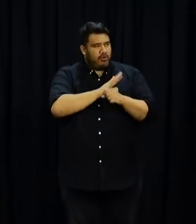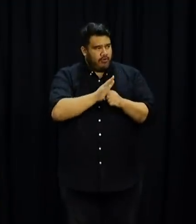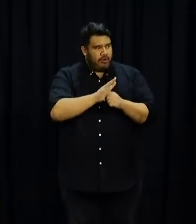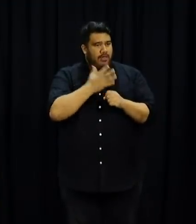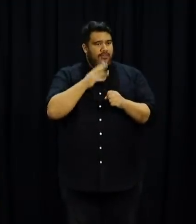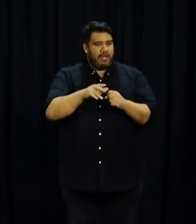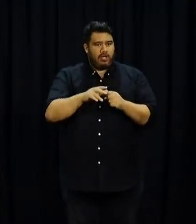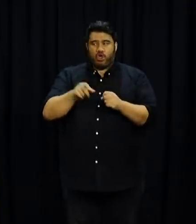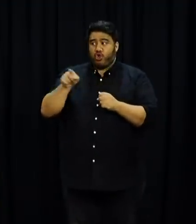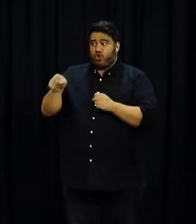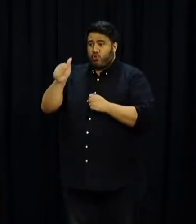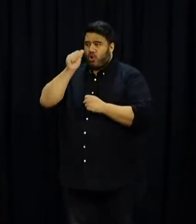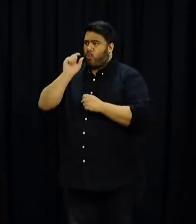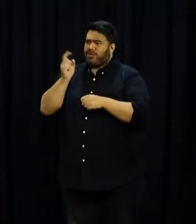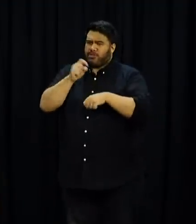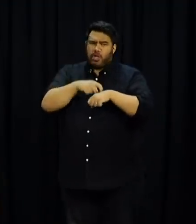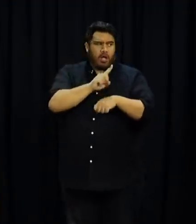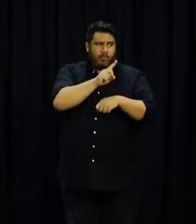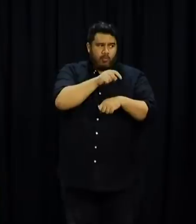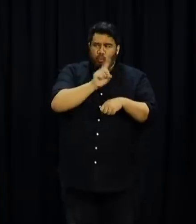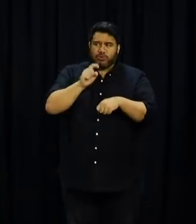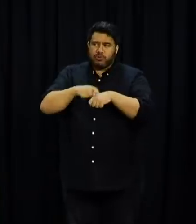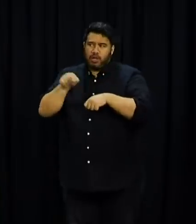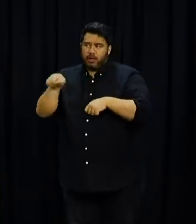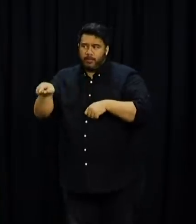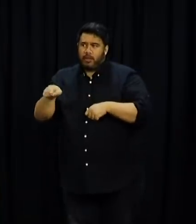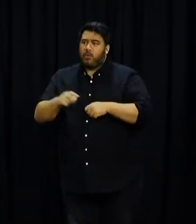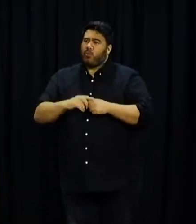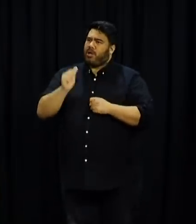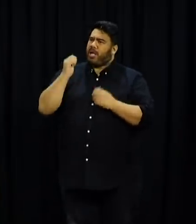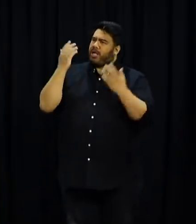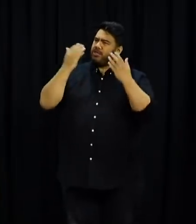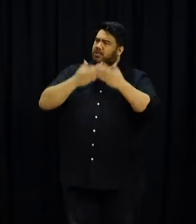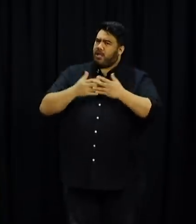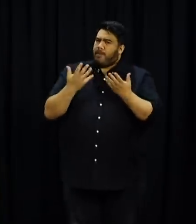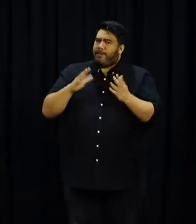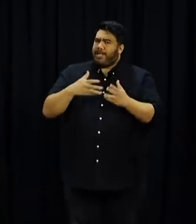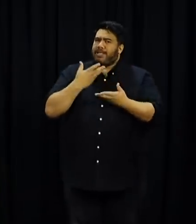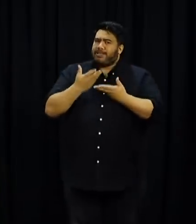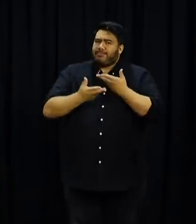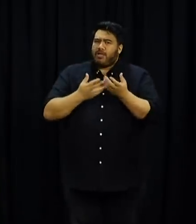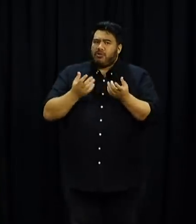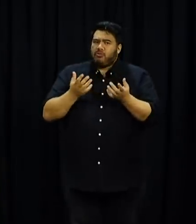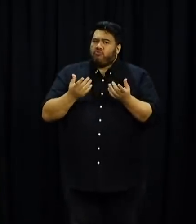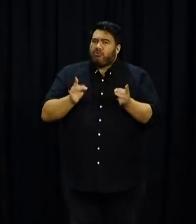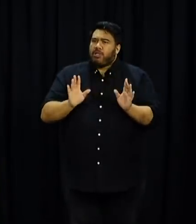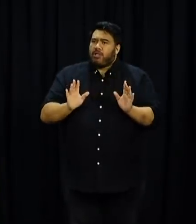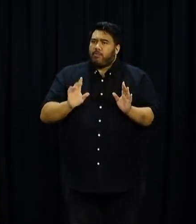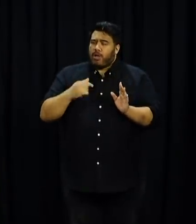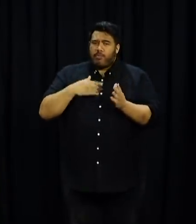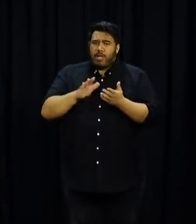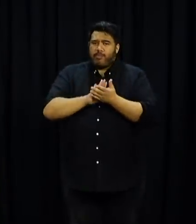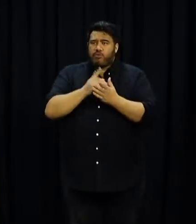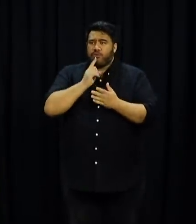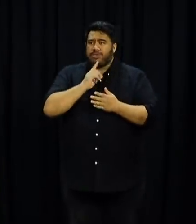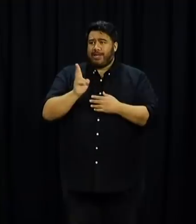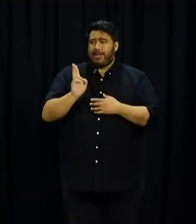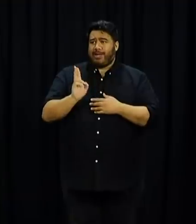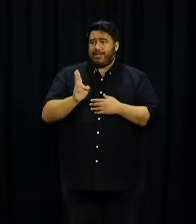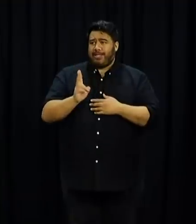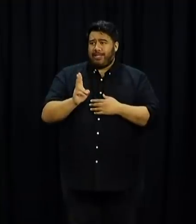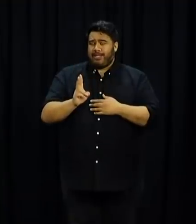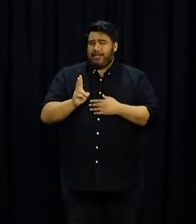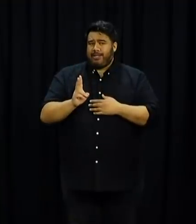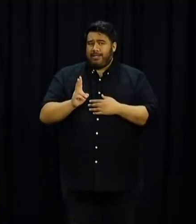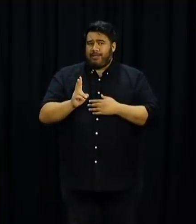4 o'clock and 9? So we covered this off last evening, but I am happy to canvass this timeline again. The one thing, before